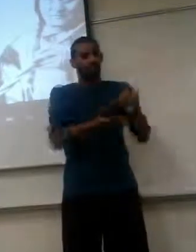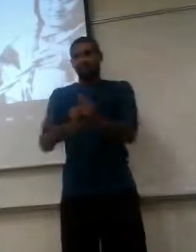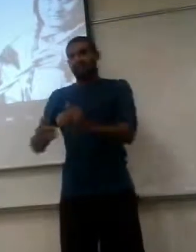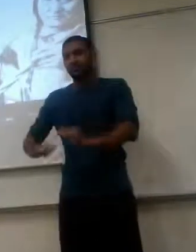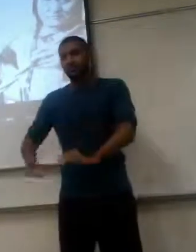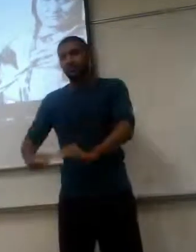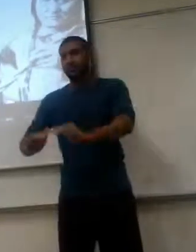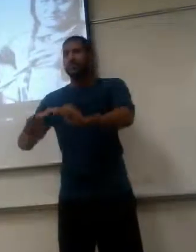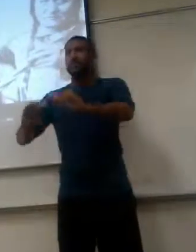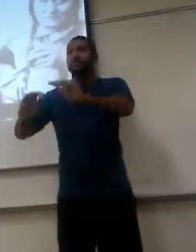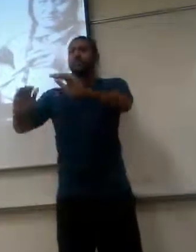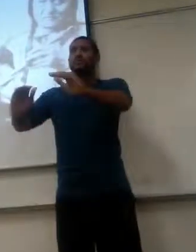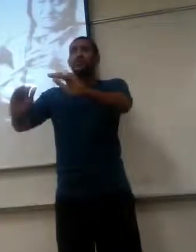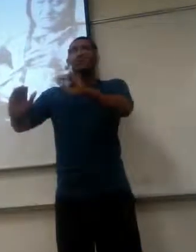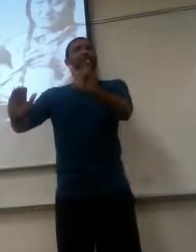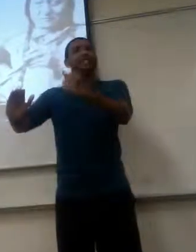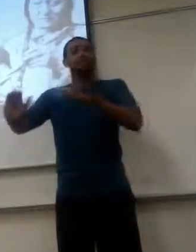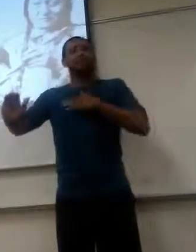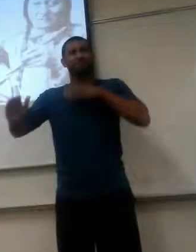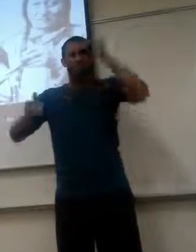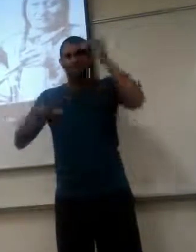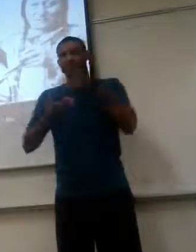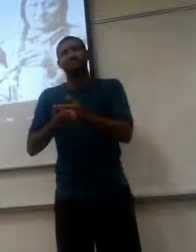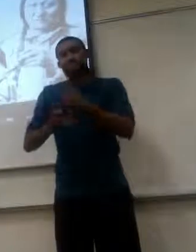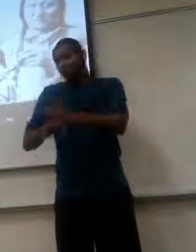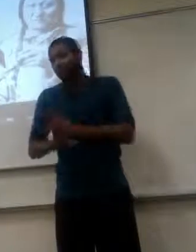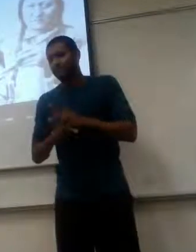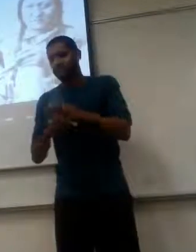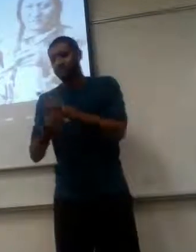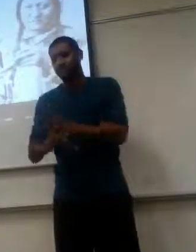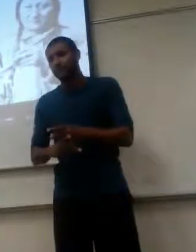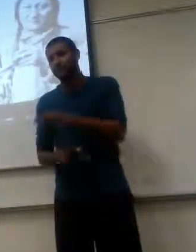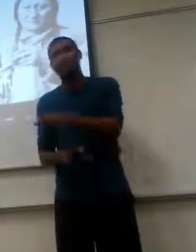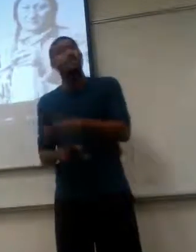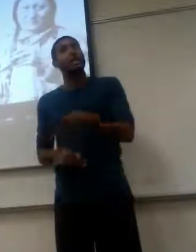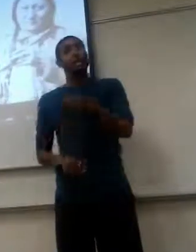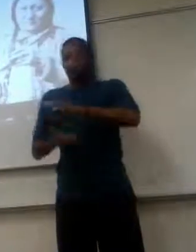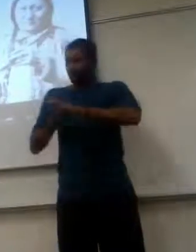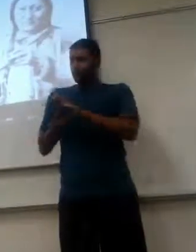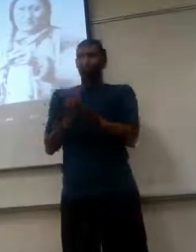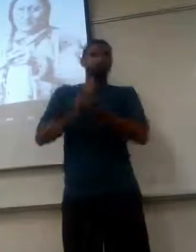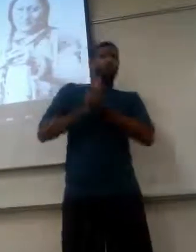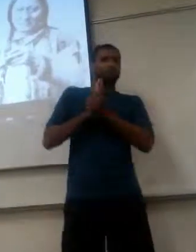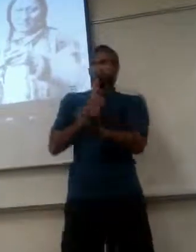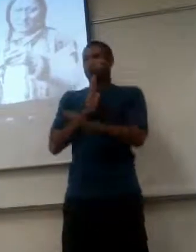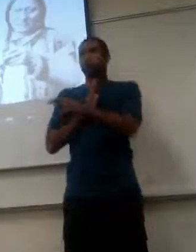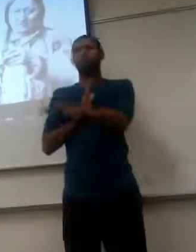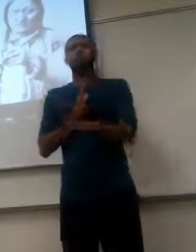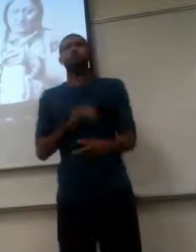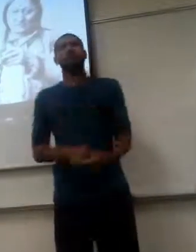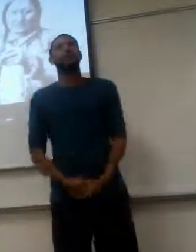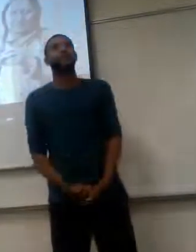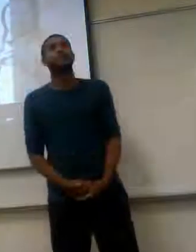as if he were my own son, and he became a skilled warrior and remained loyal to me the rest of my life.